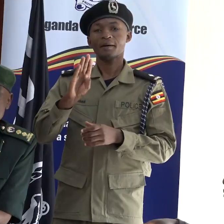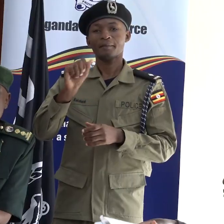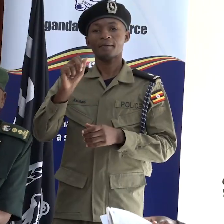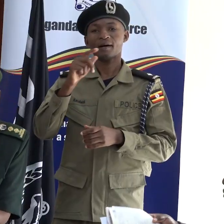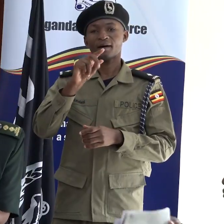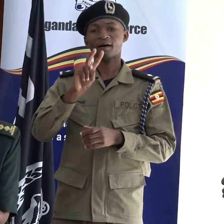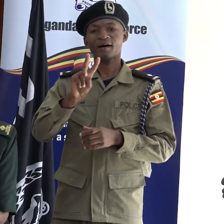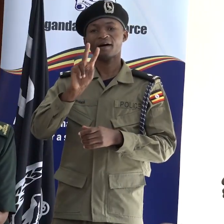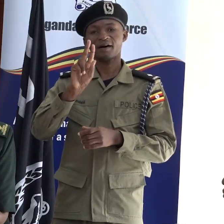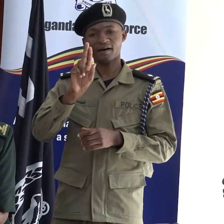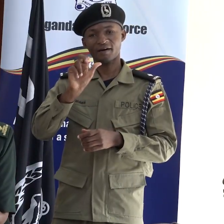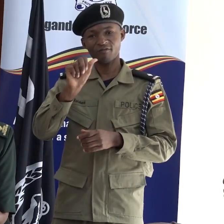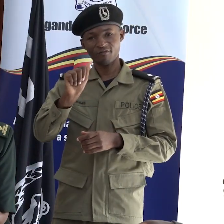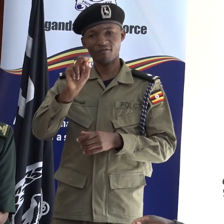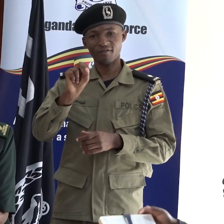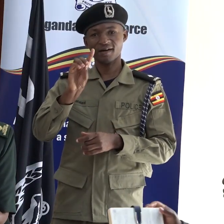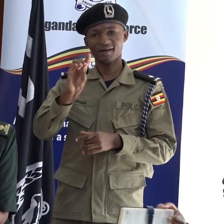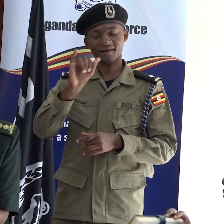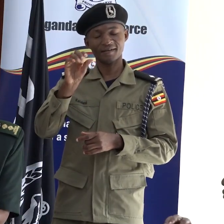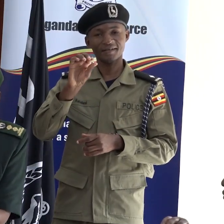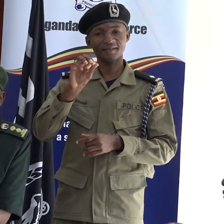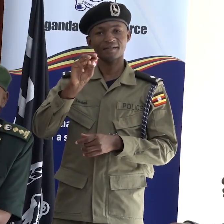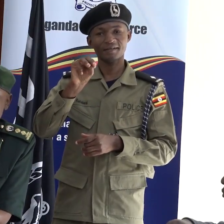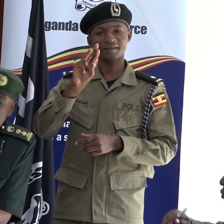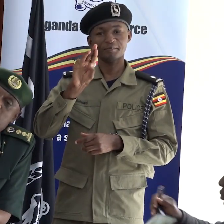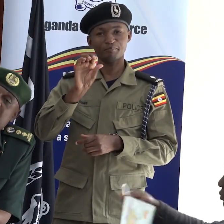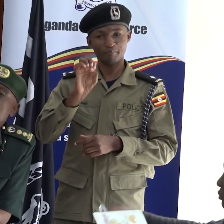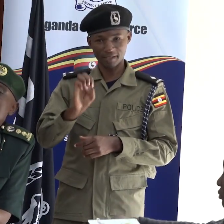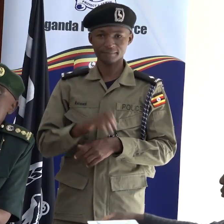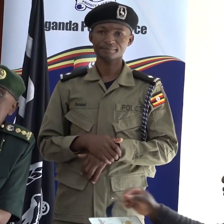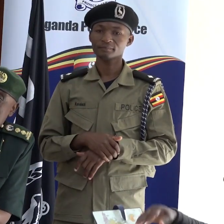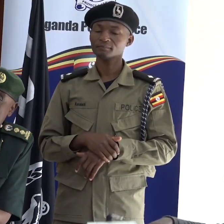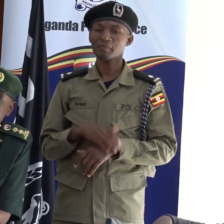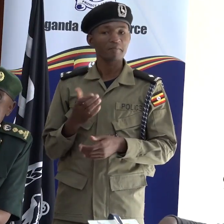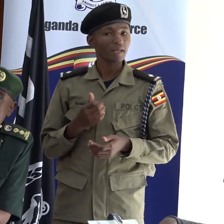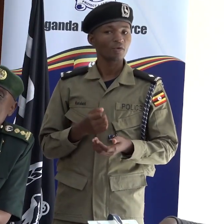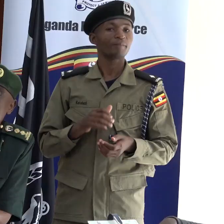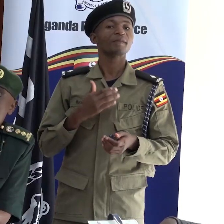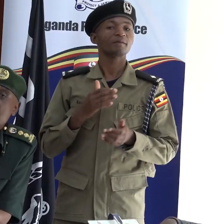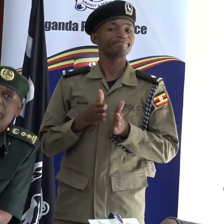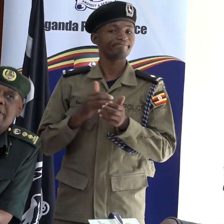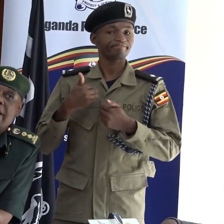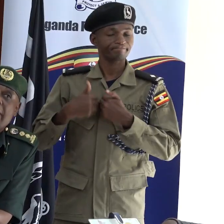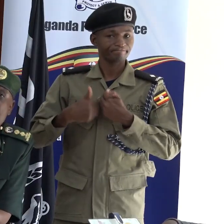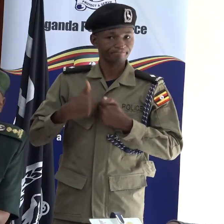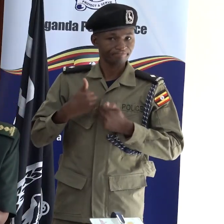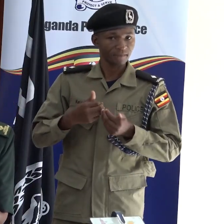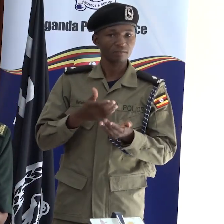you want to apply for a passport, or you have a passport that you applied for, but it has